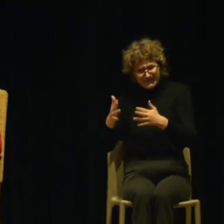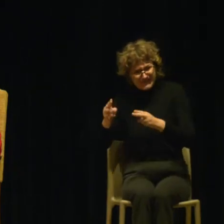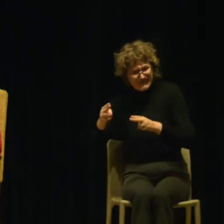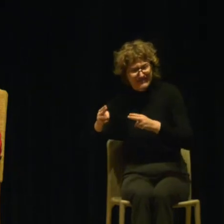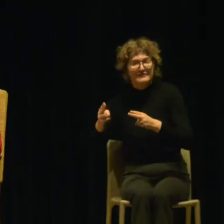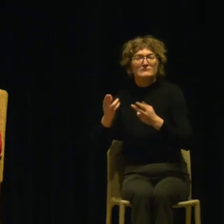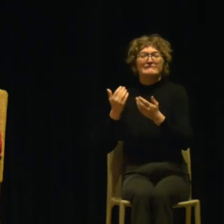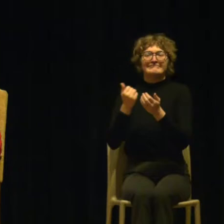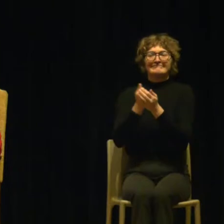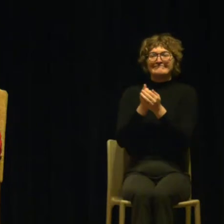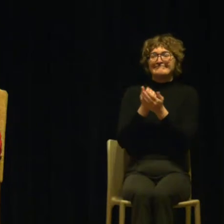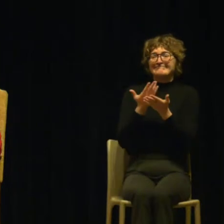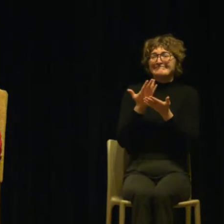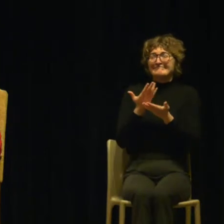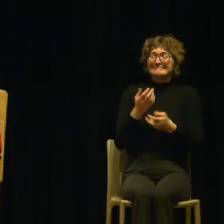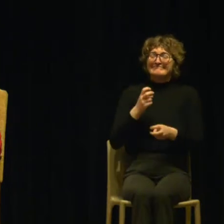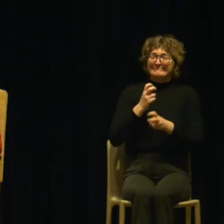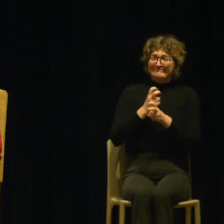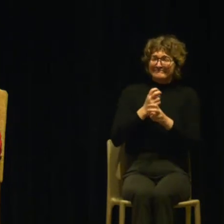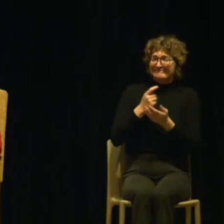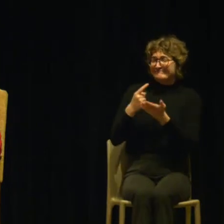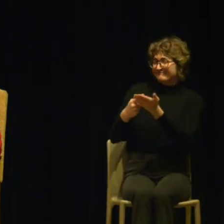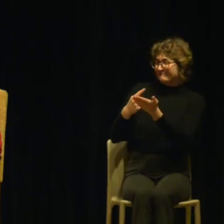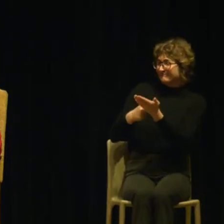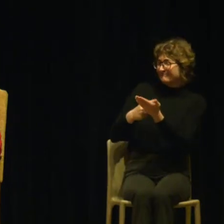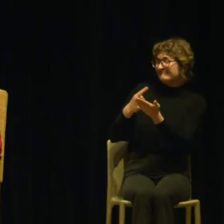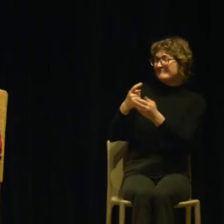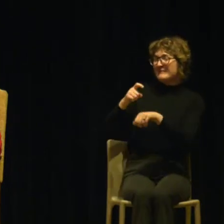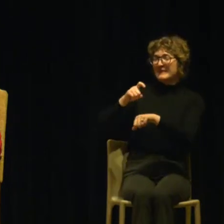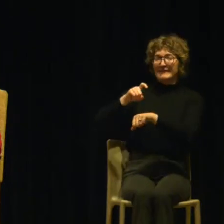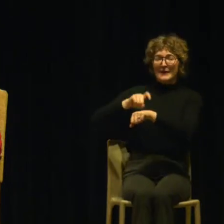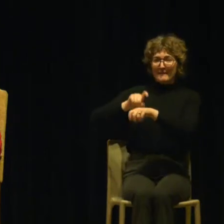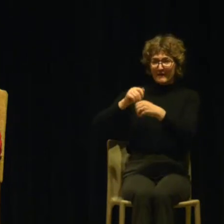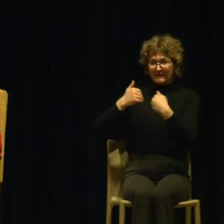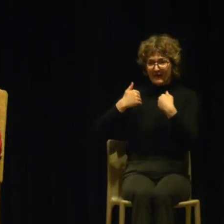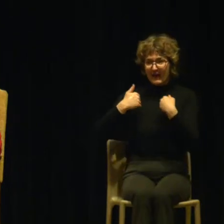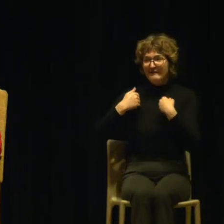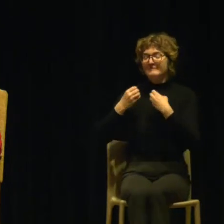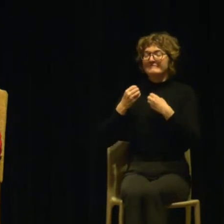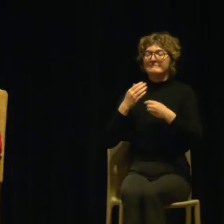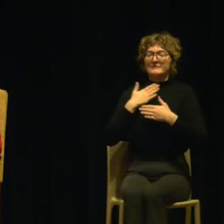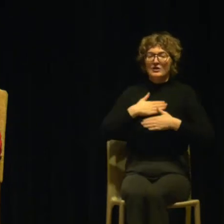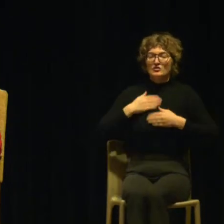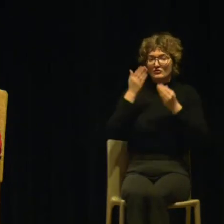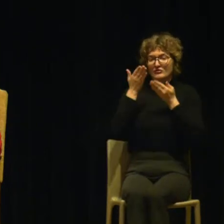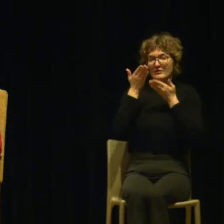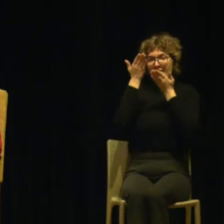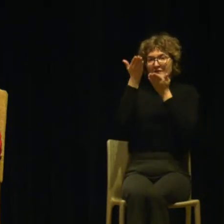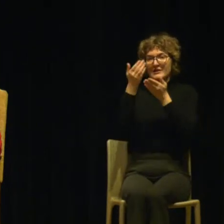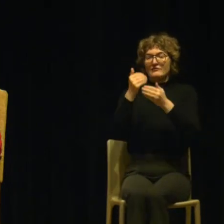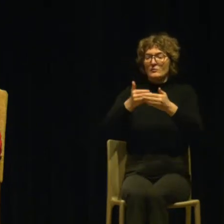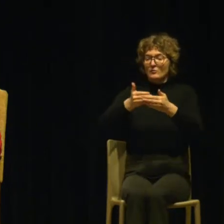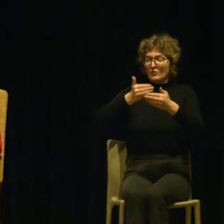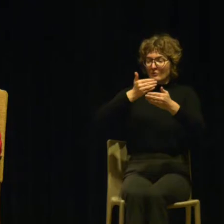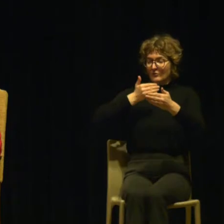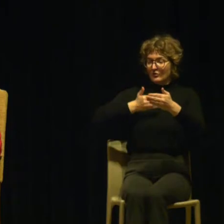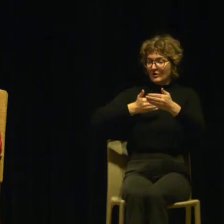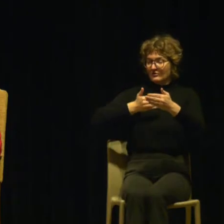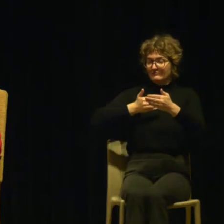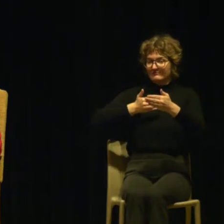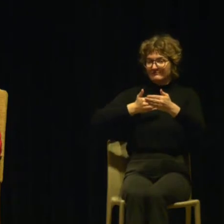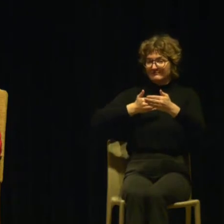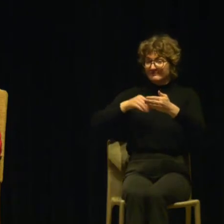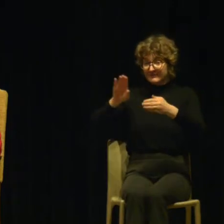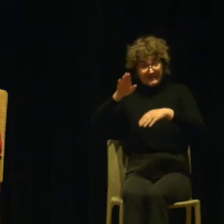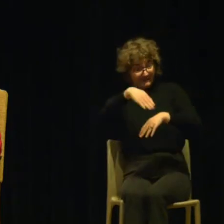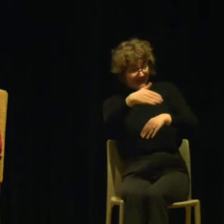these are difficult things to talk about that requires a little bit of time. I like your advice about making preparation. Is that the